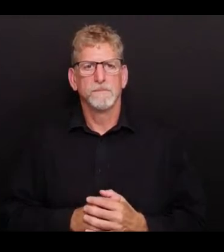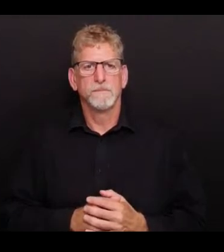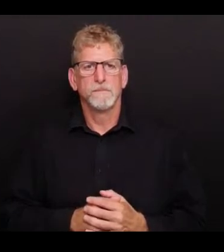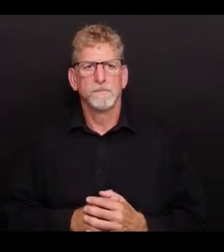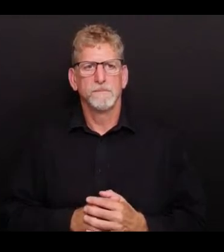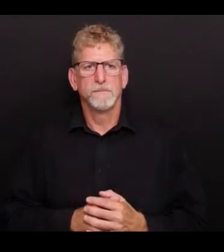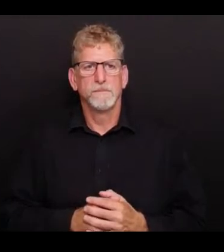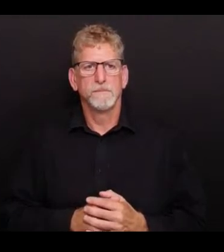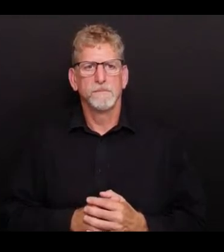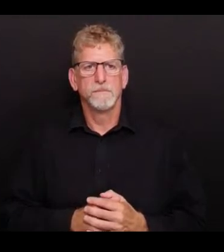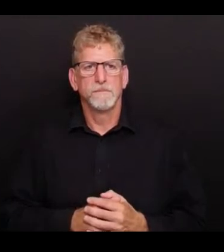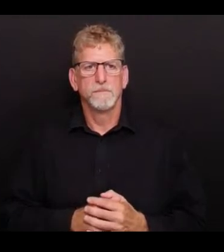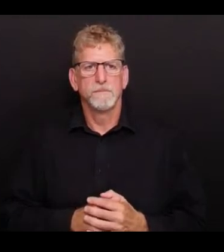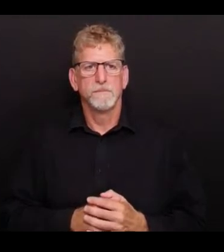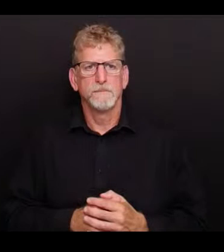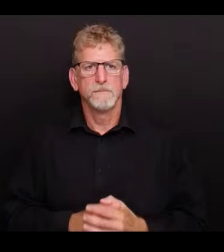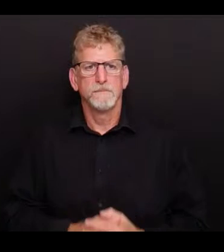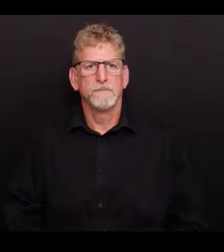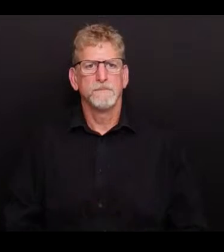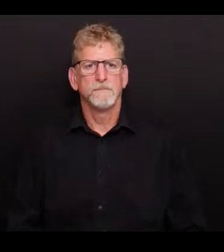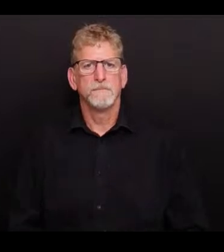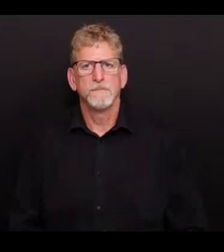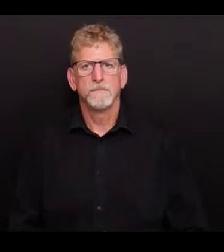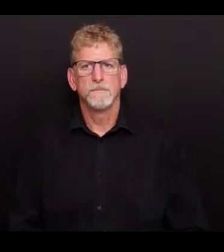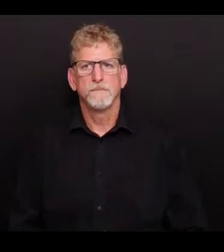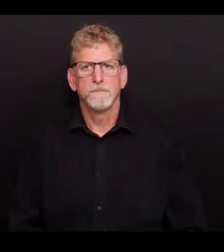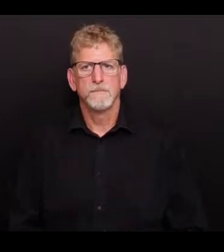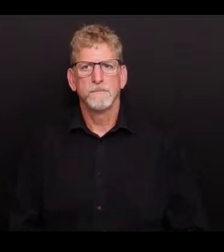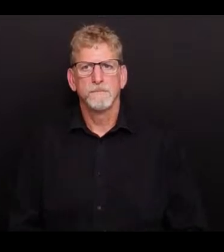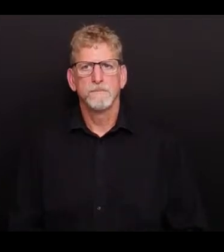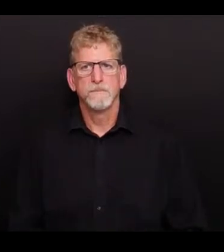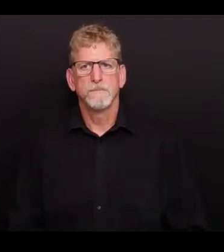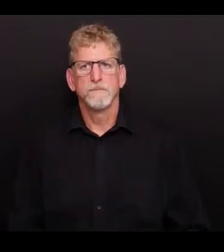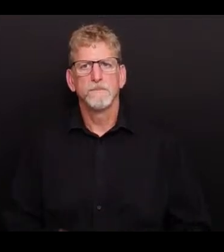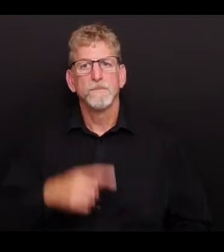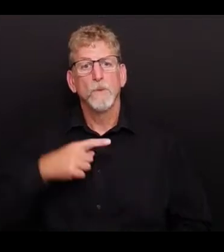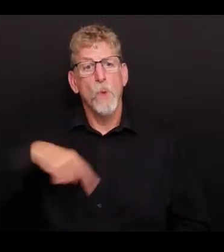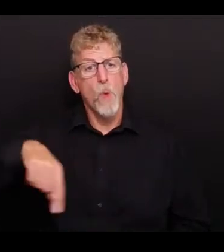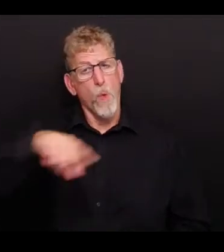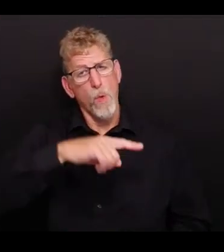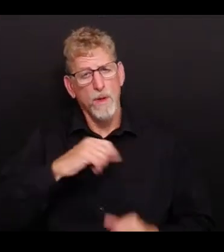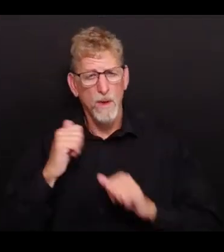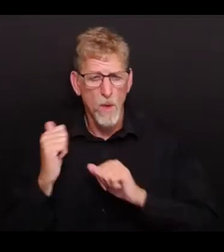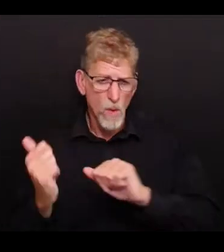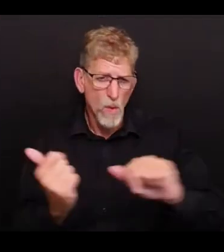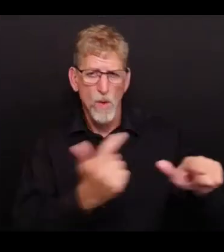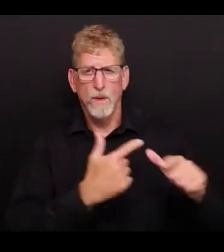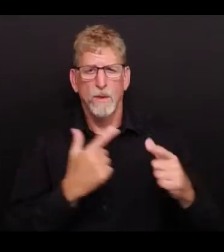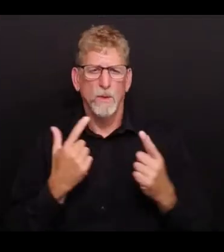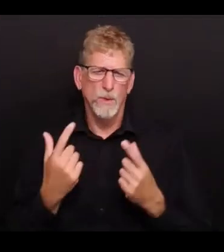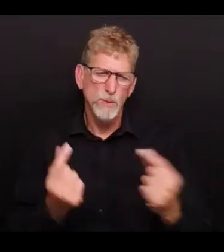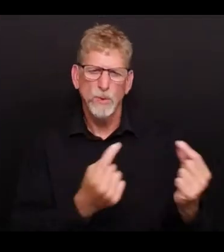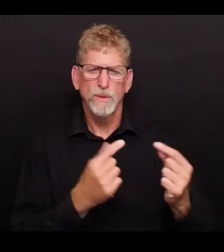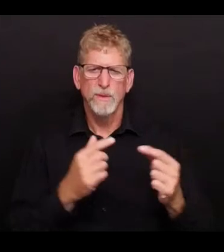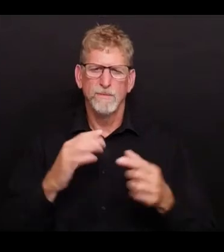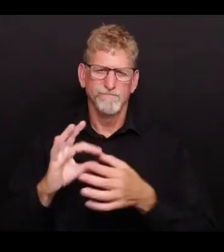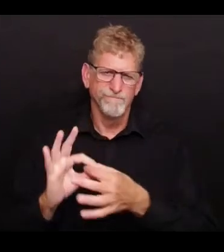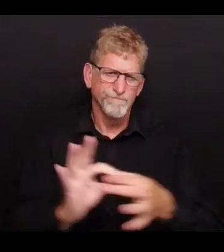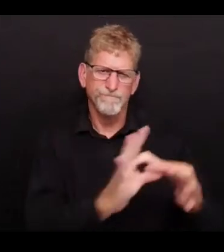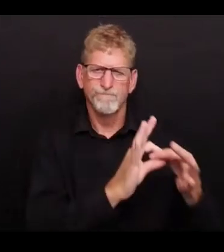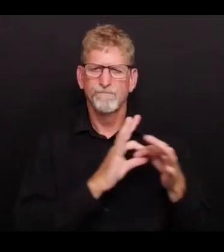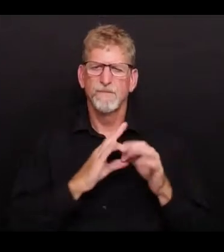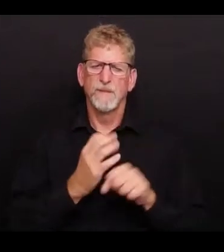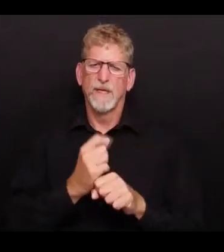classmates. We must also our part to make sure that these students get to have the kind of school year that they deserve. Not only is safe in-person